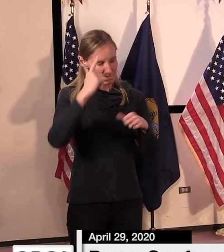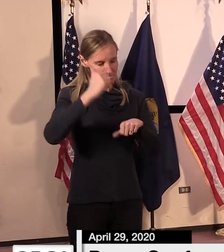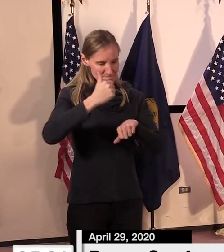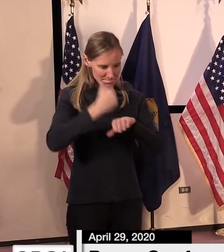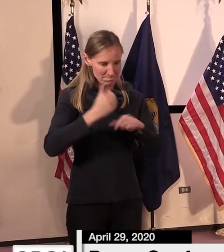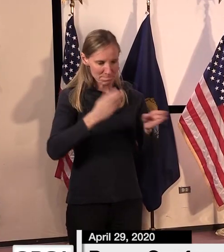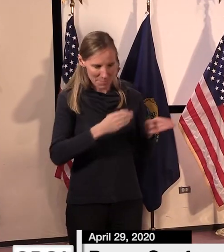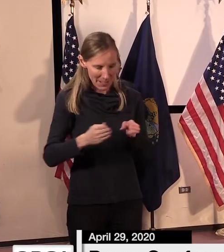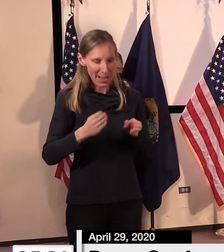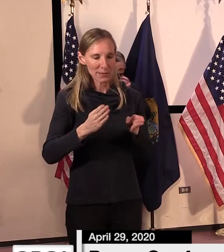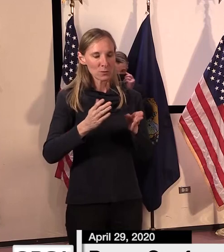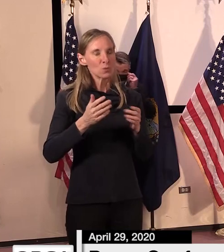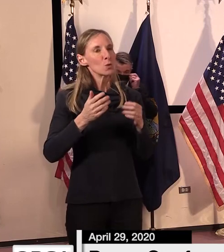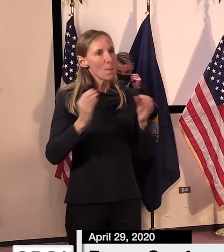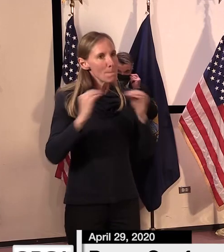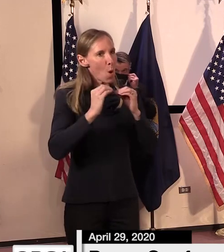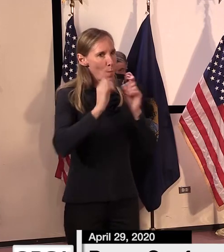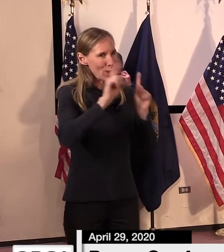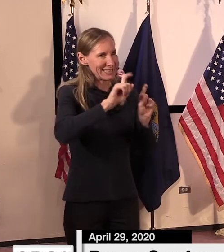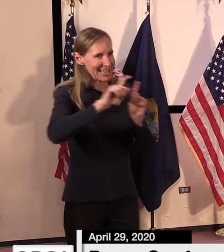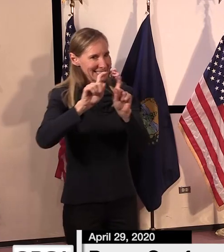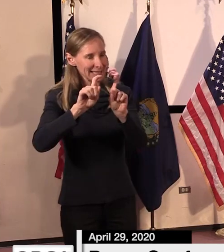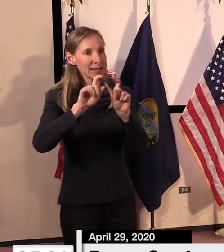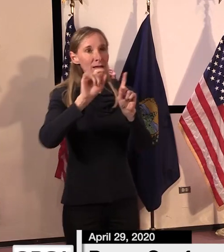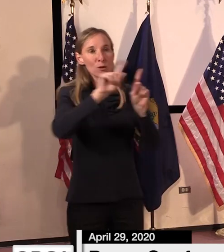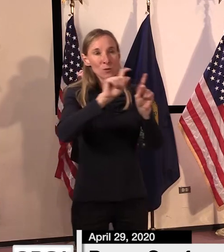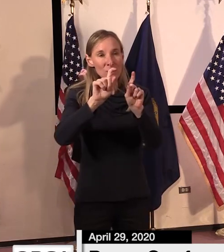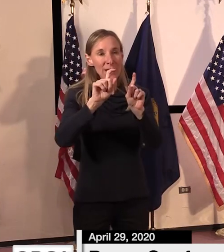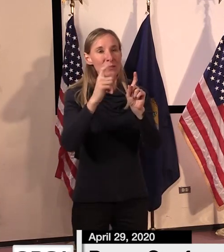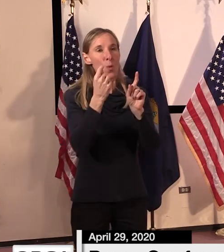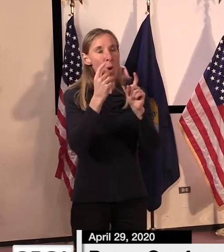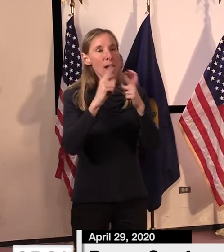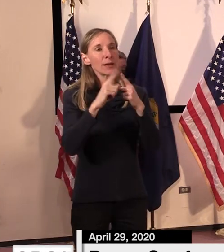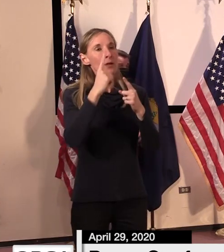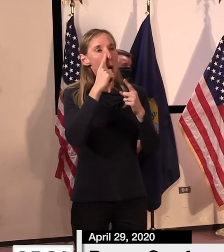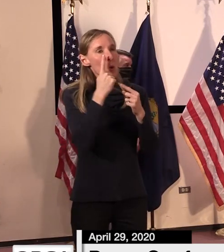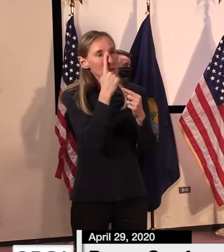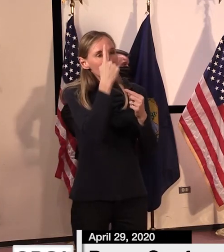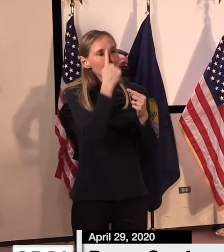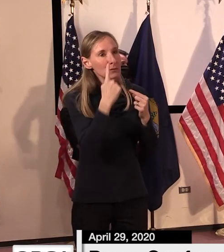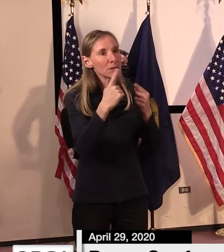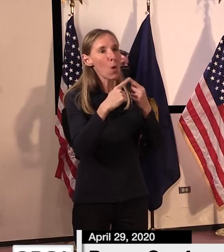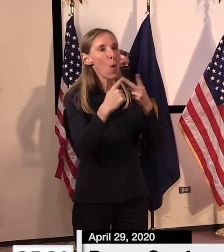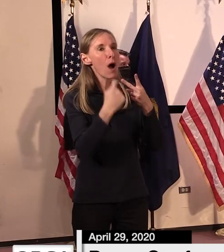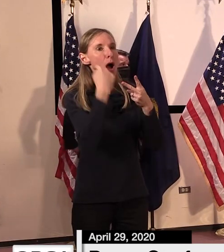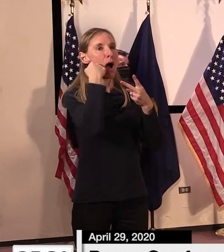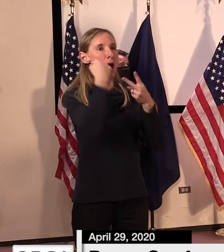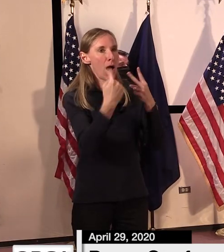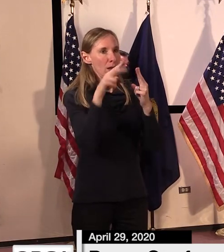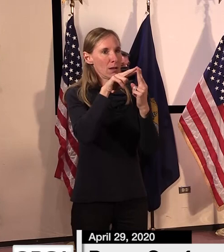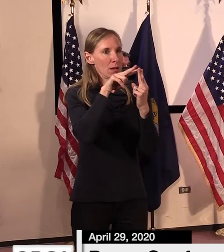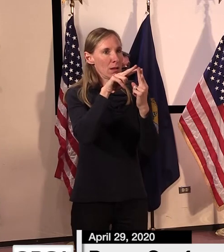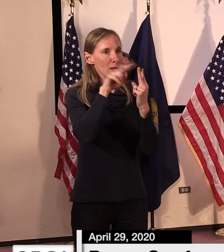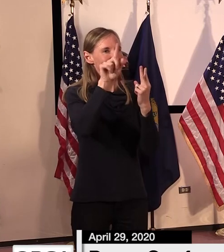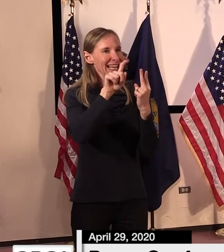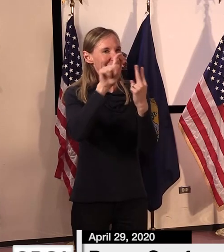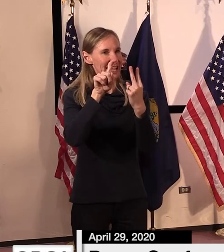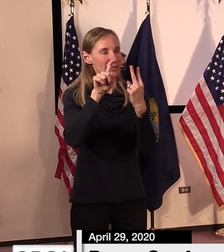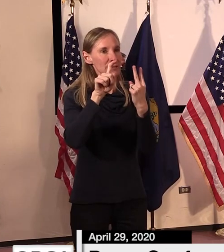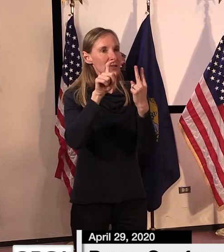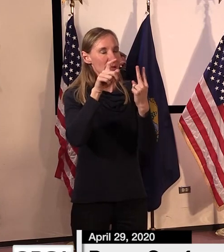And I want to be clear, we're talking about testing now of the nasal and oral secretions that indicate an active infection